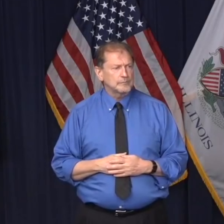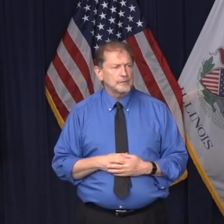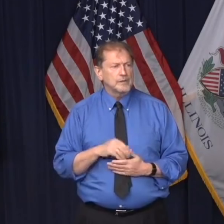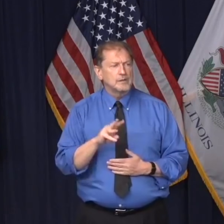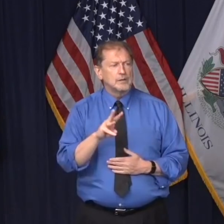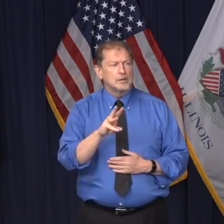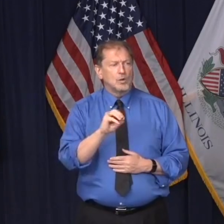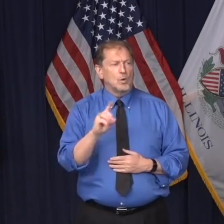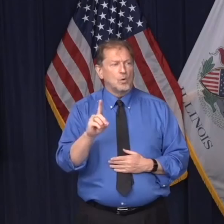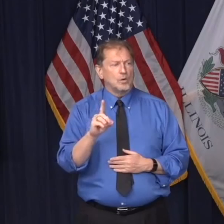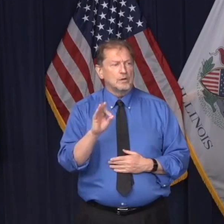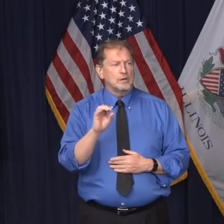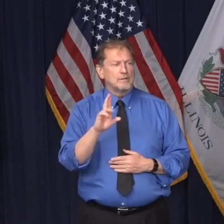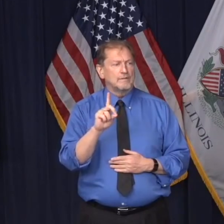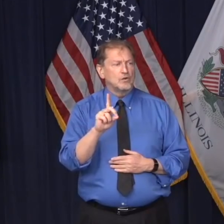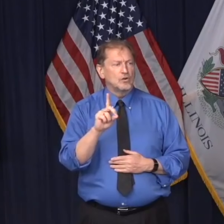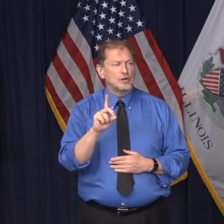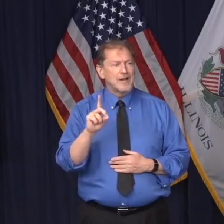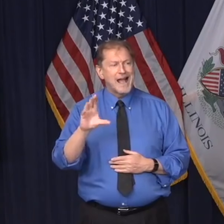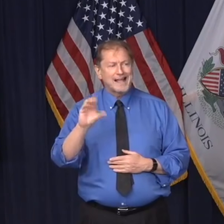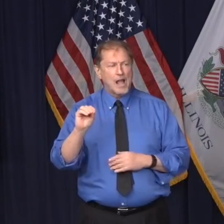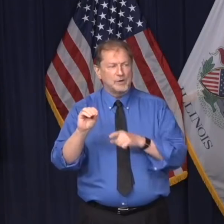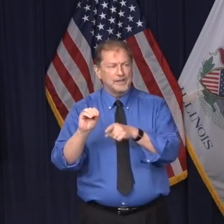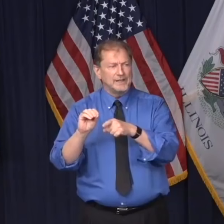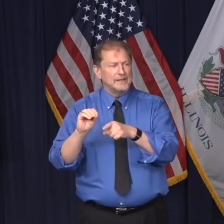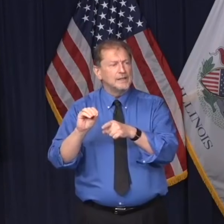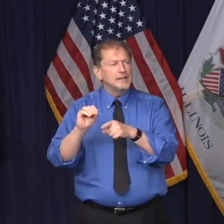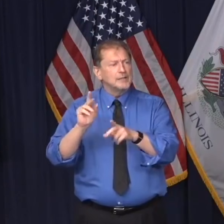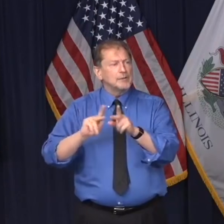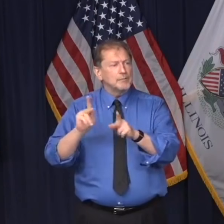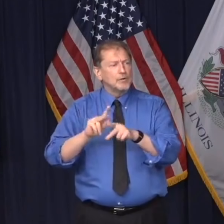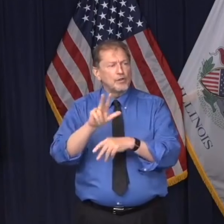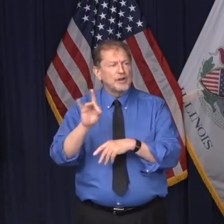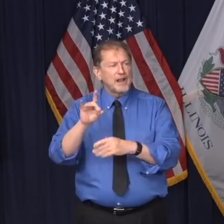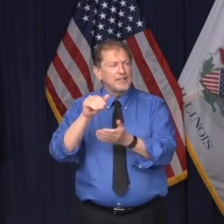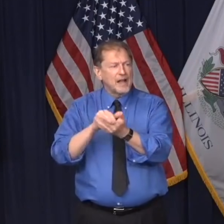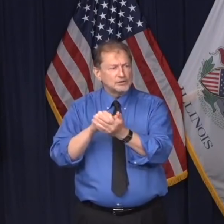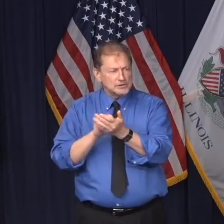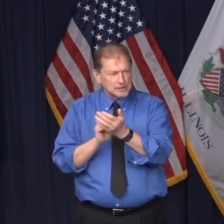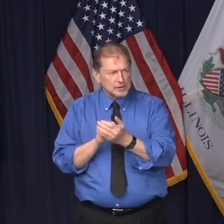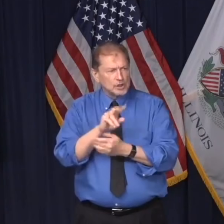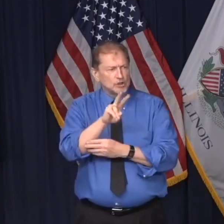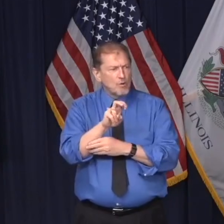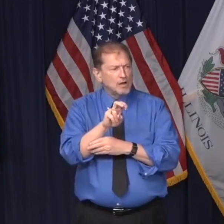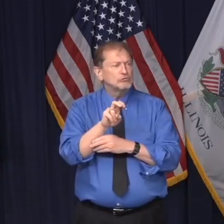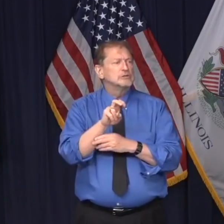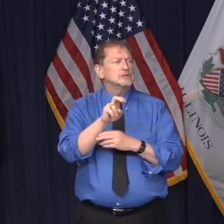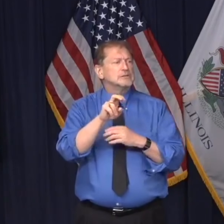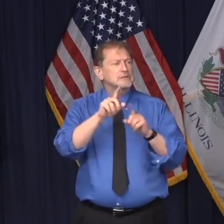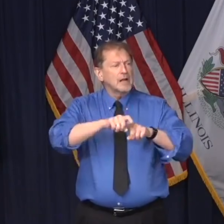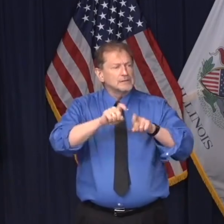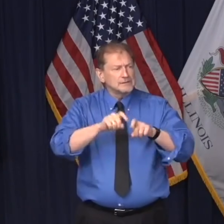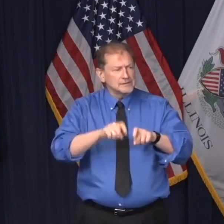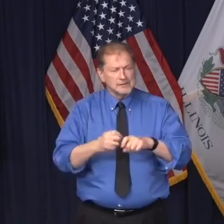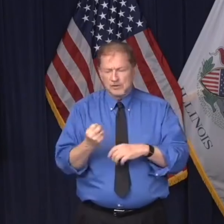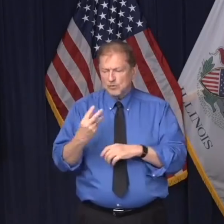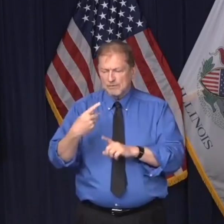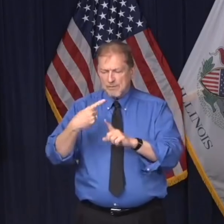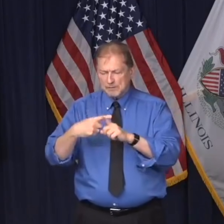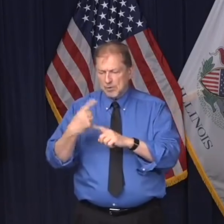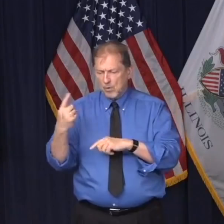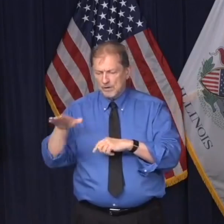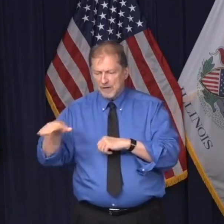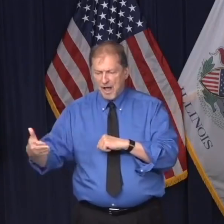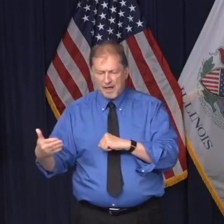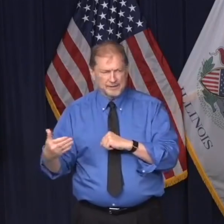County has a population of 38,000. 265 have been tested, 12 positive, 1 has died. Why do you think they should be